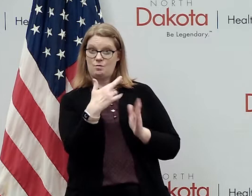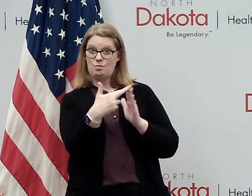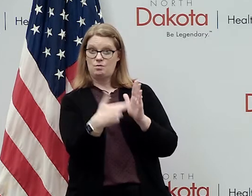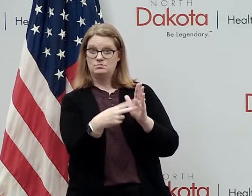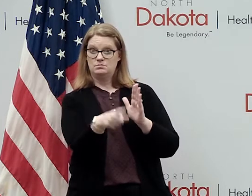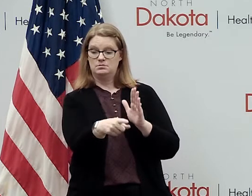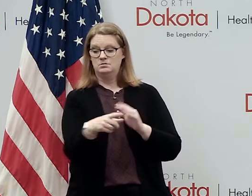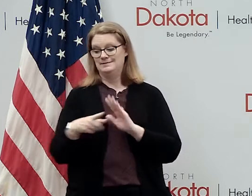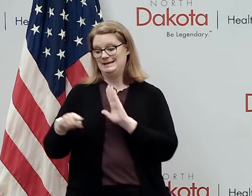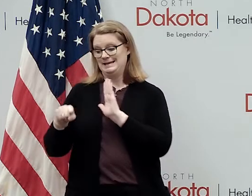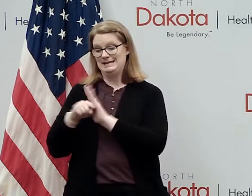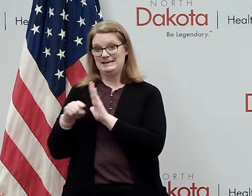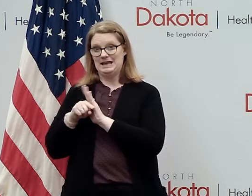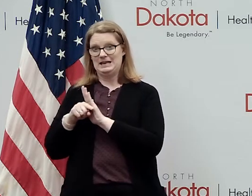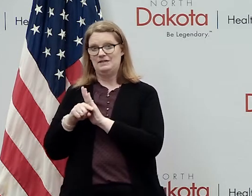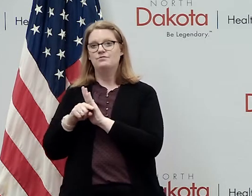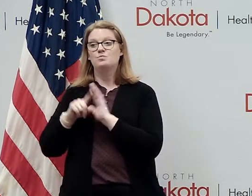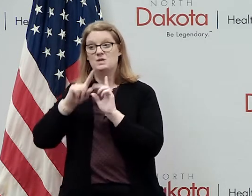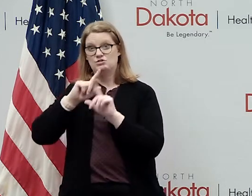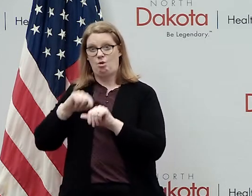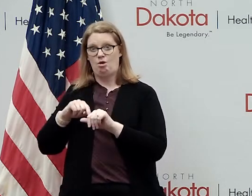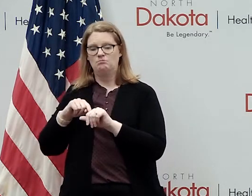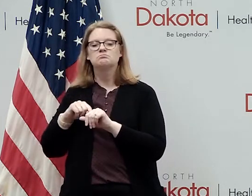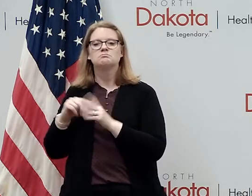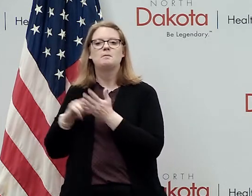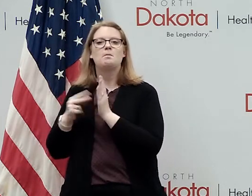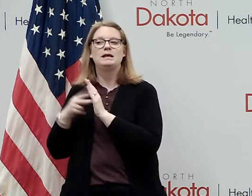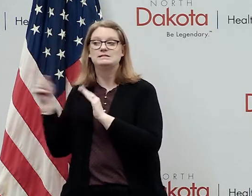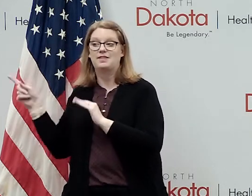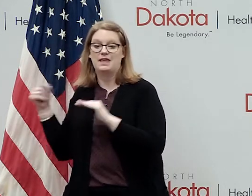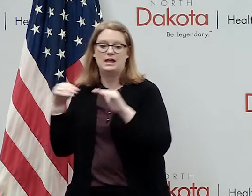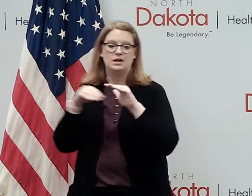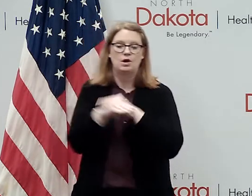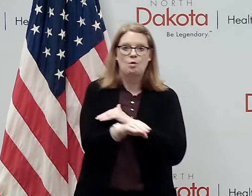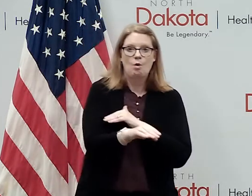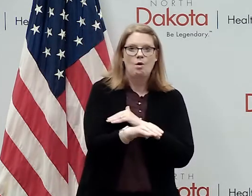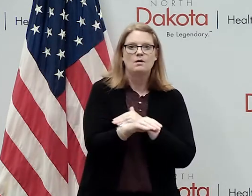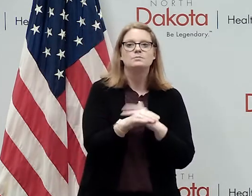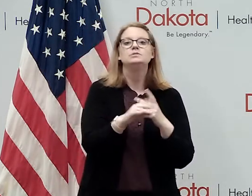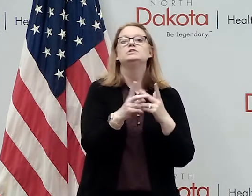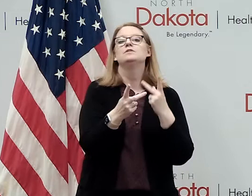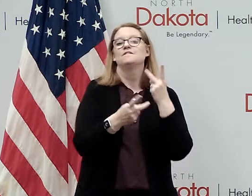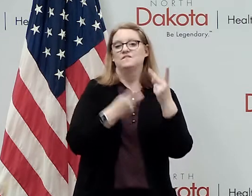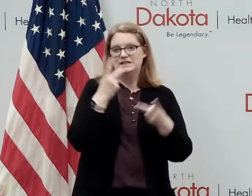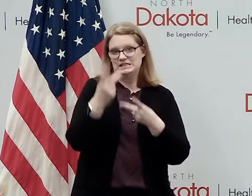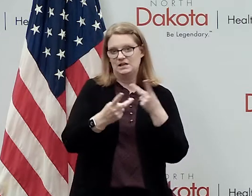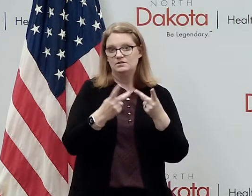test result would allow family members to visit indoors for a period up to 1 week from the